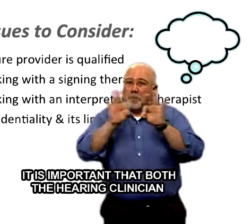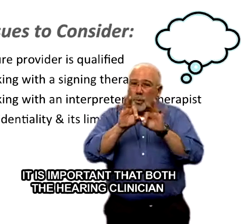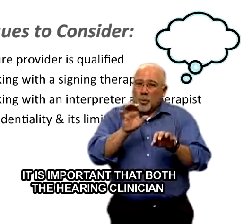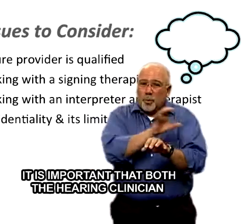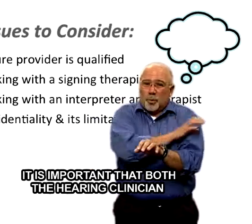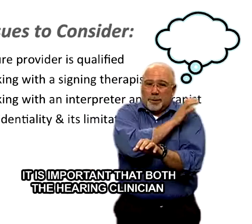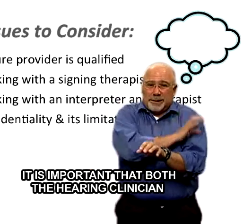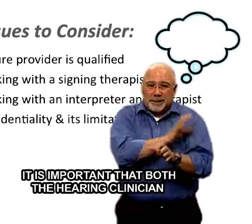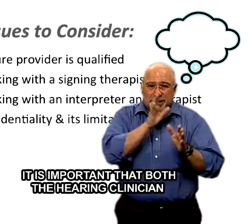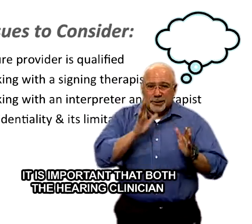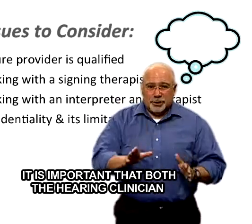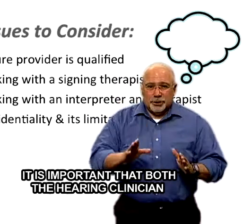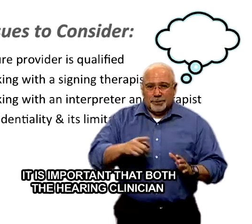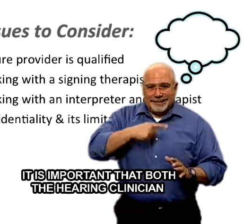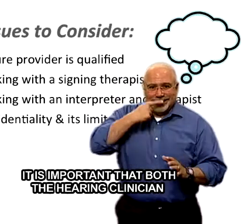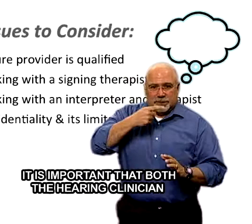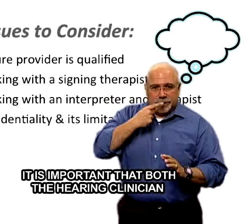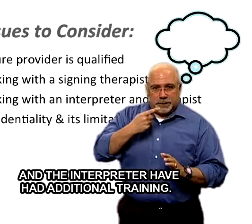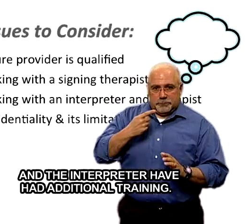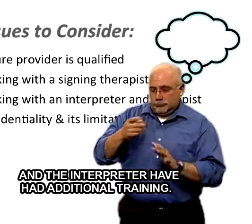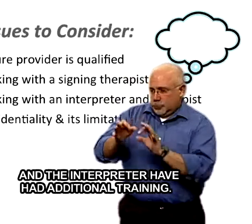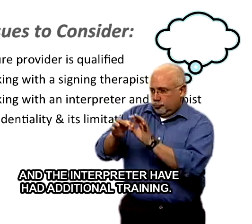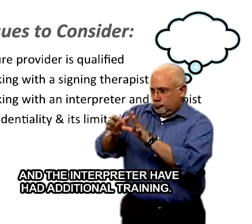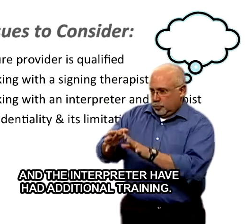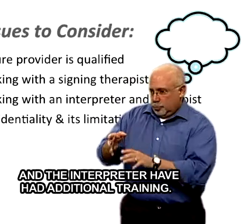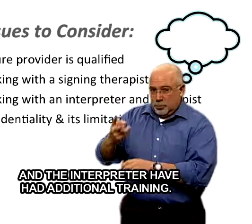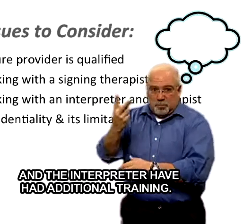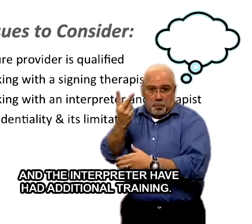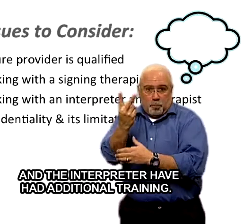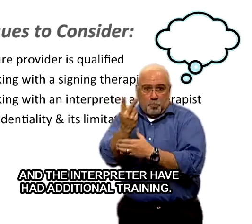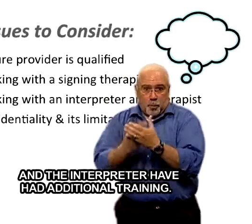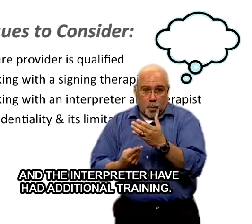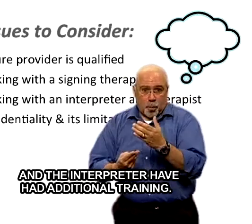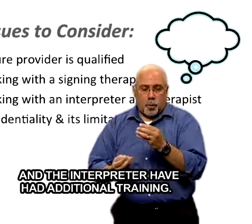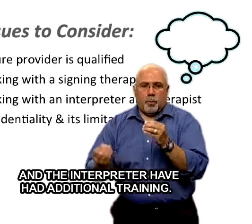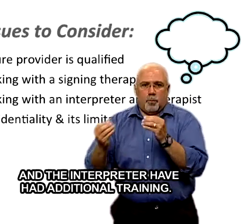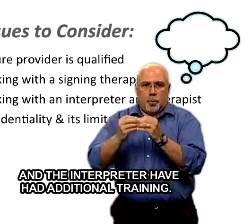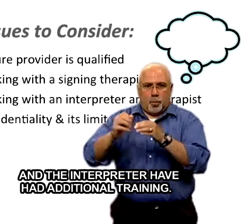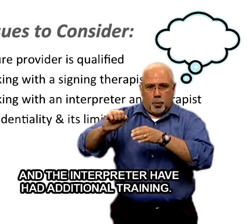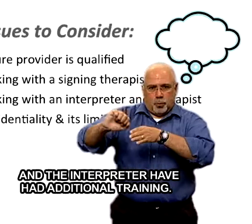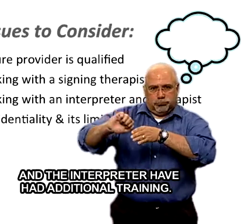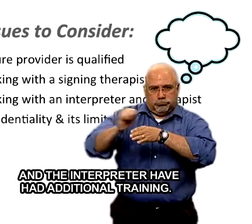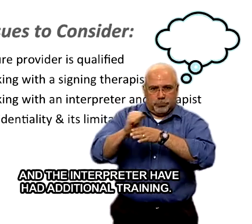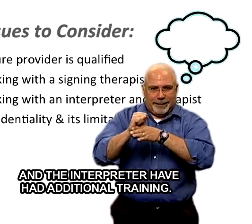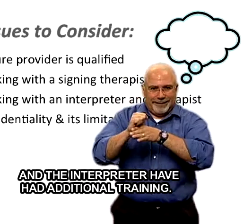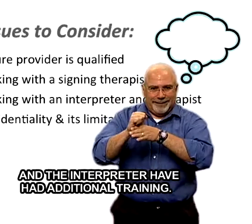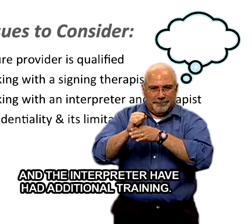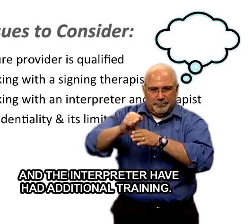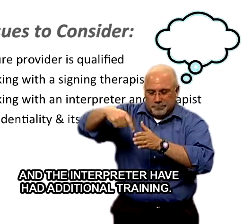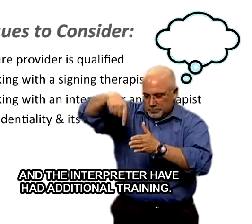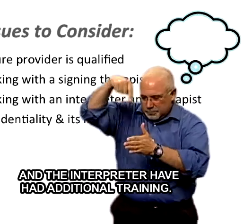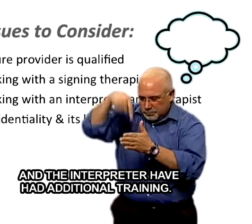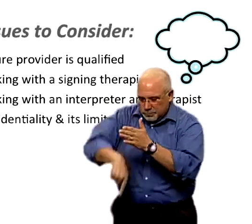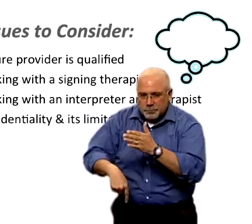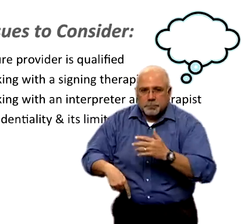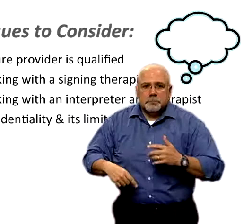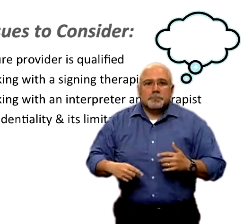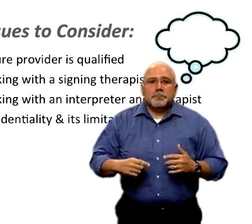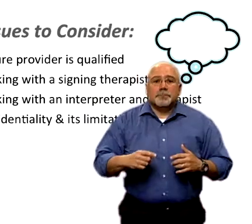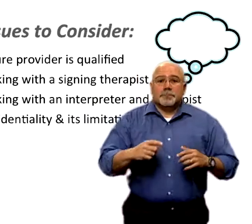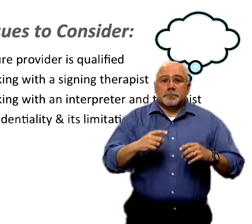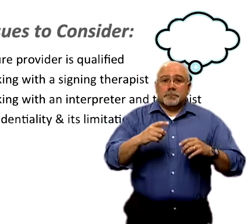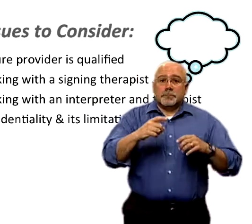It is important that both the hearing clinician and the interpreter have had additional training.